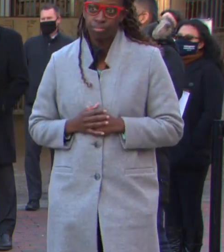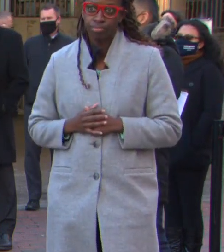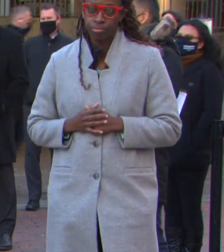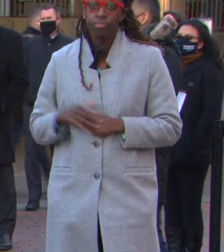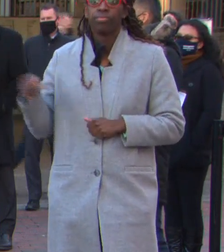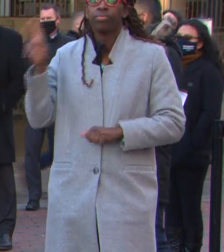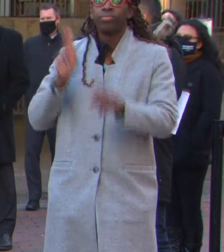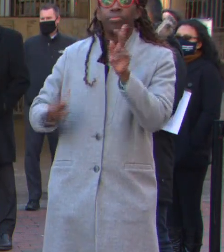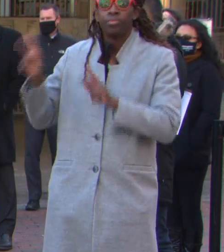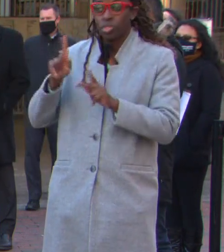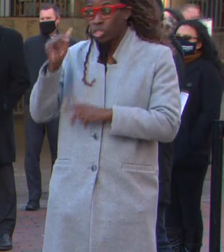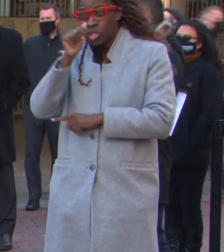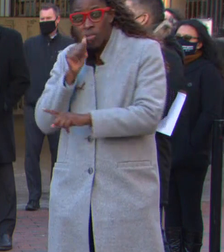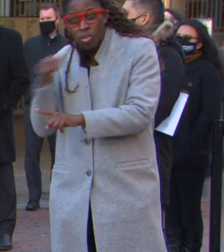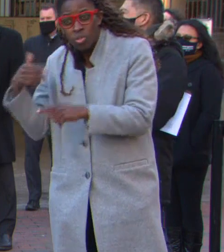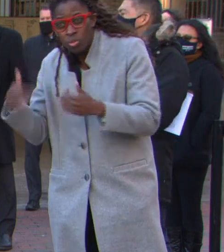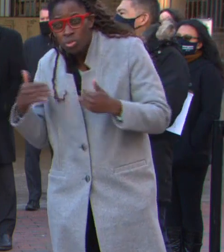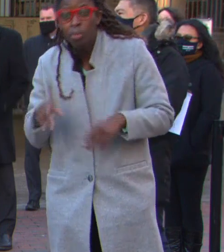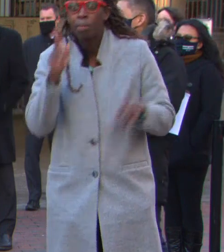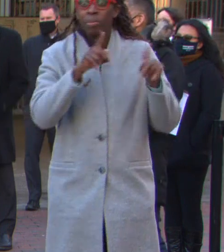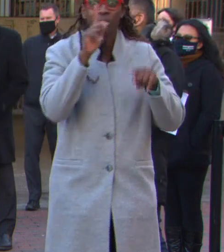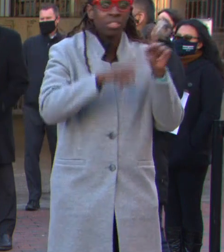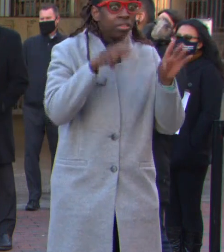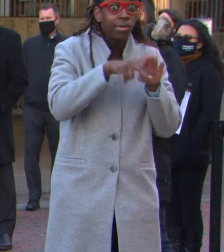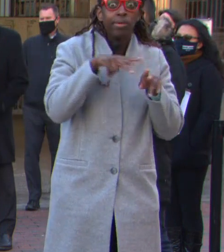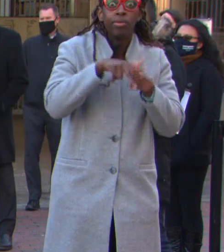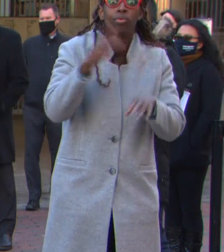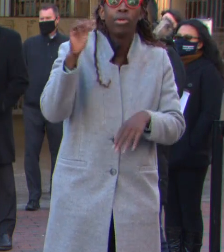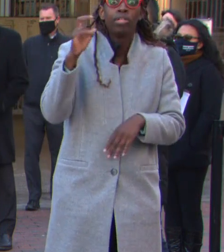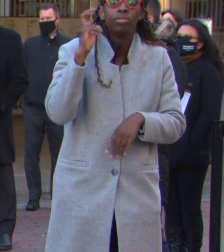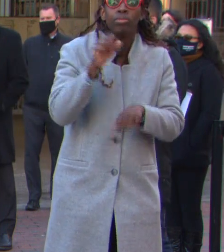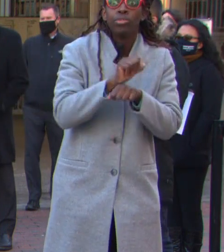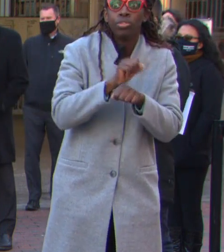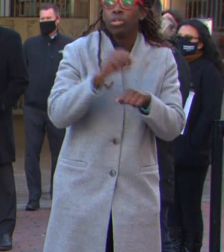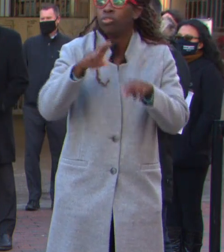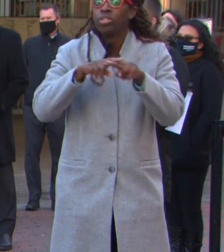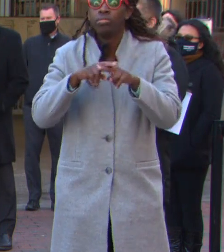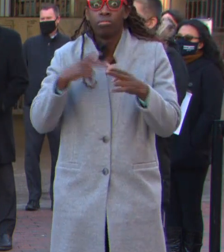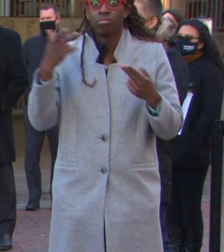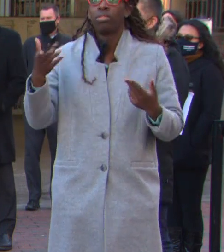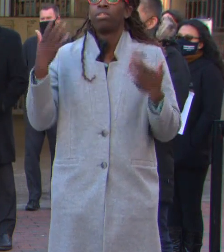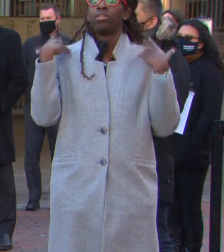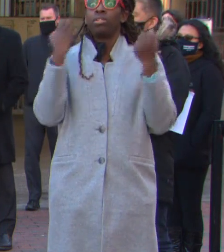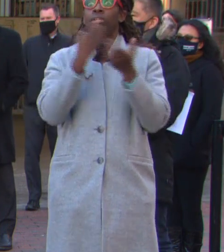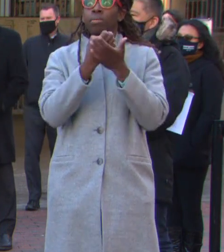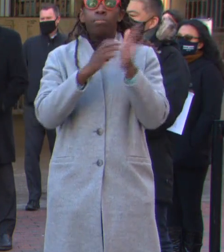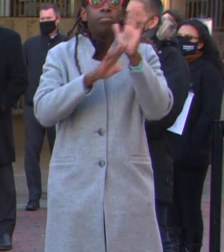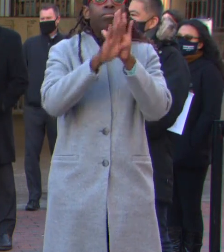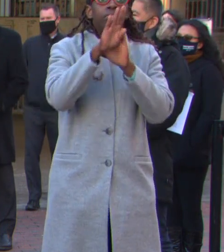discourage ridership, they would slow our recovery, they'd create a bigger problem down the road.